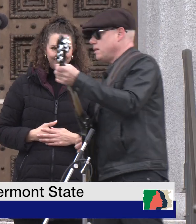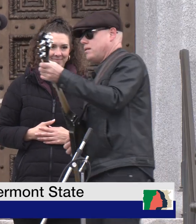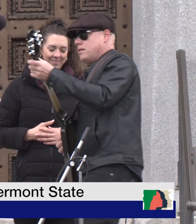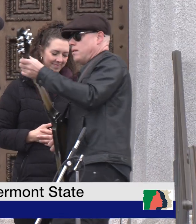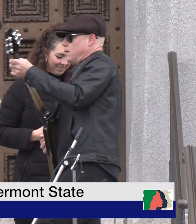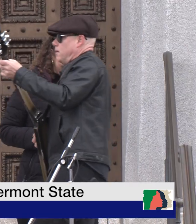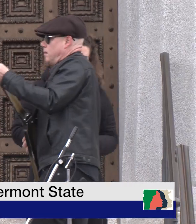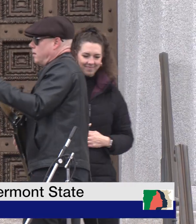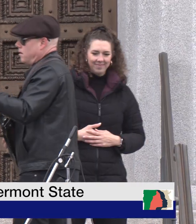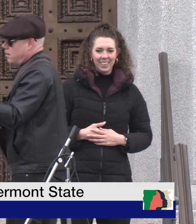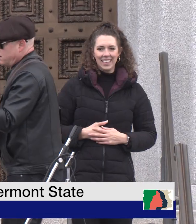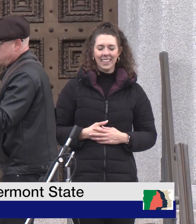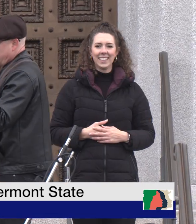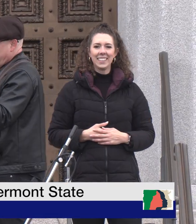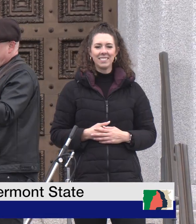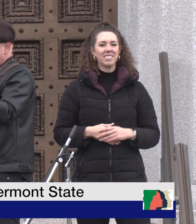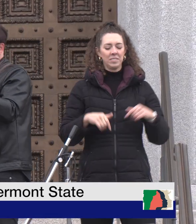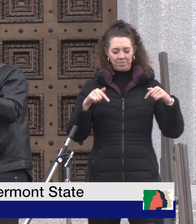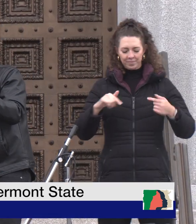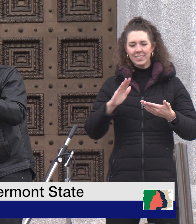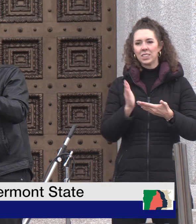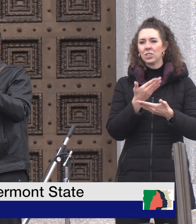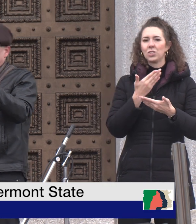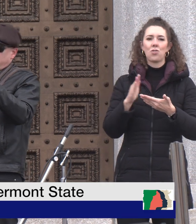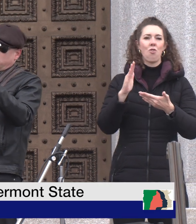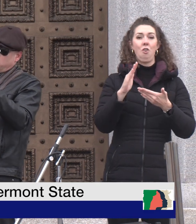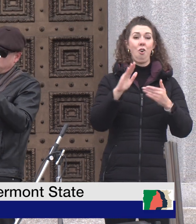The song is called On Top of the World.